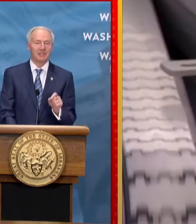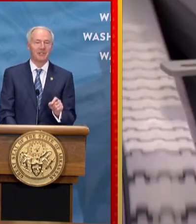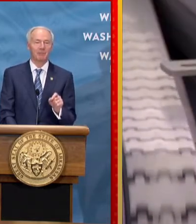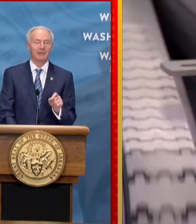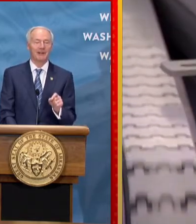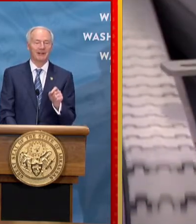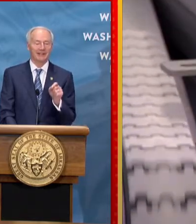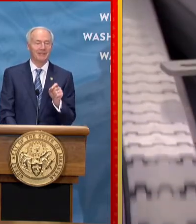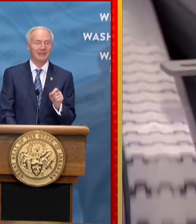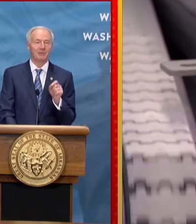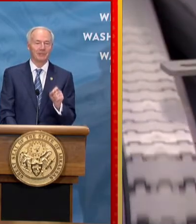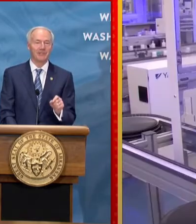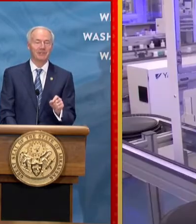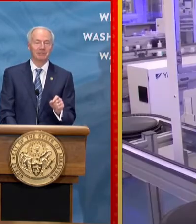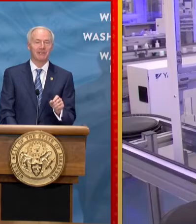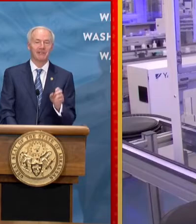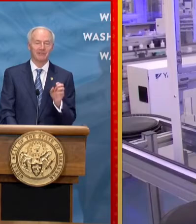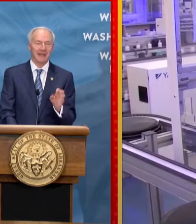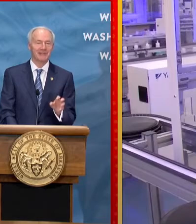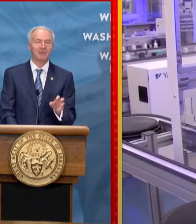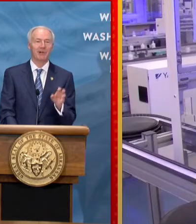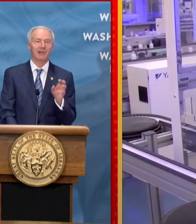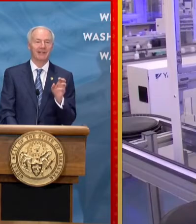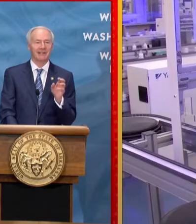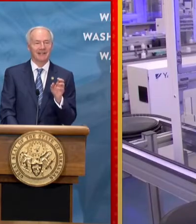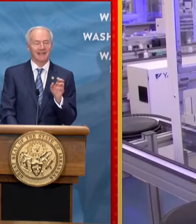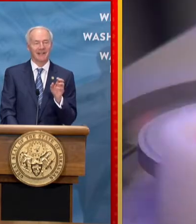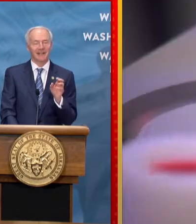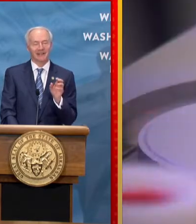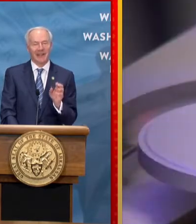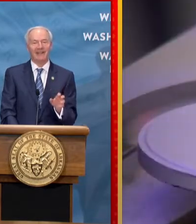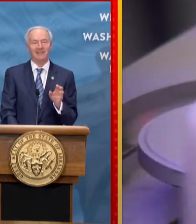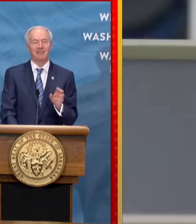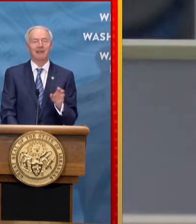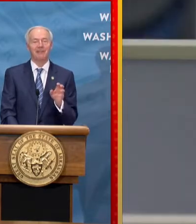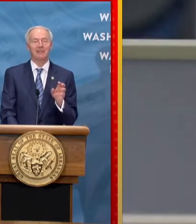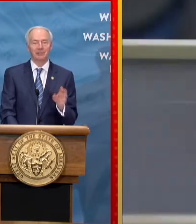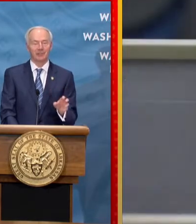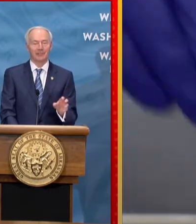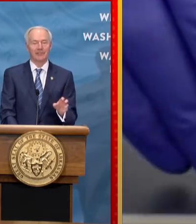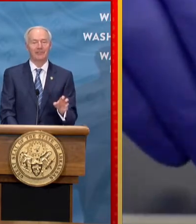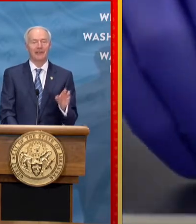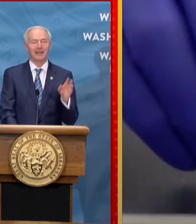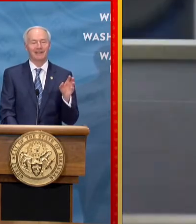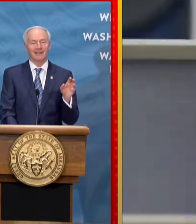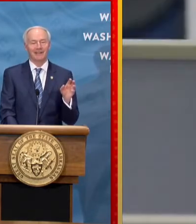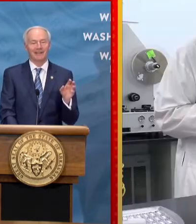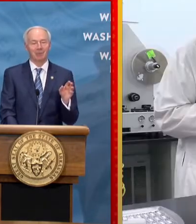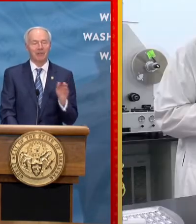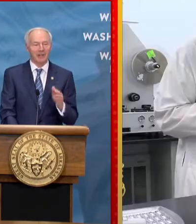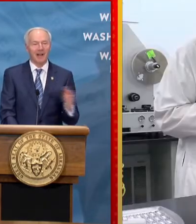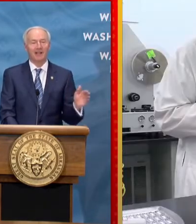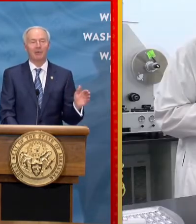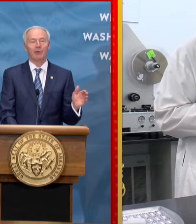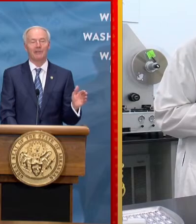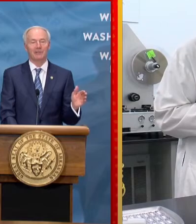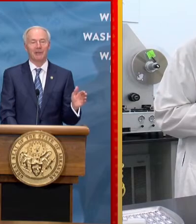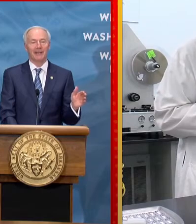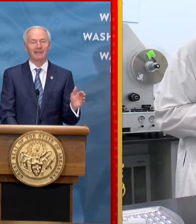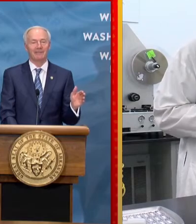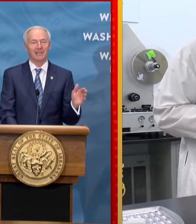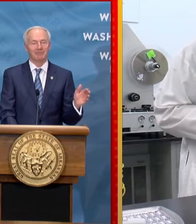to stick with our individual discipline on mask wearing. That is the best assurance that we're not